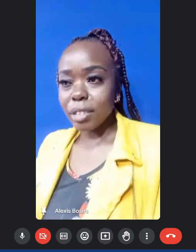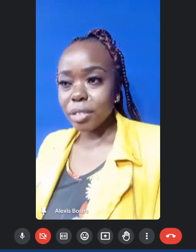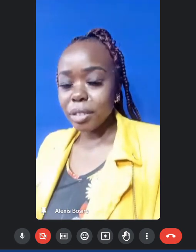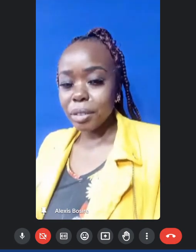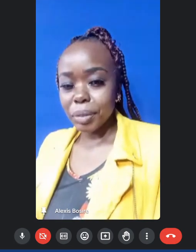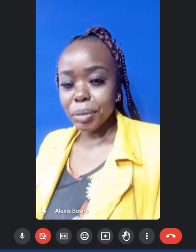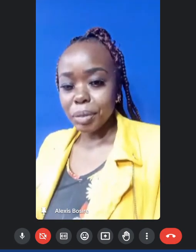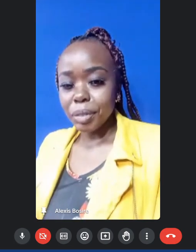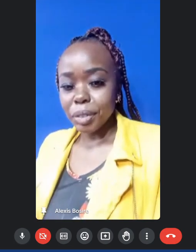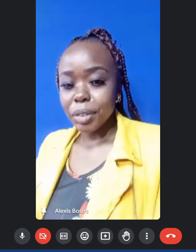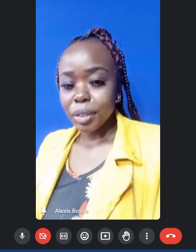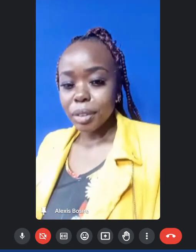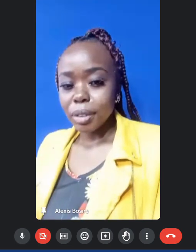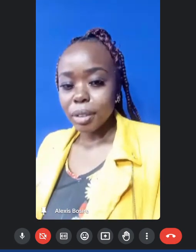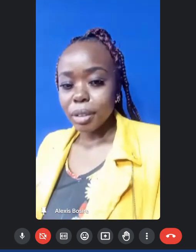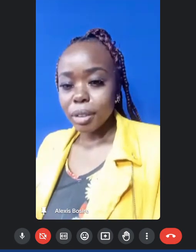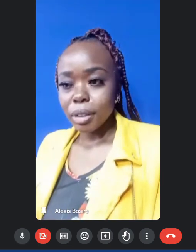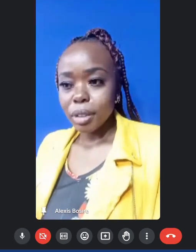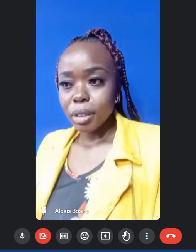Right.